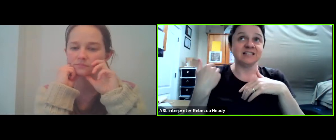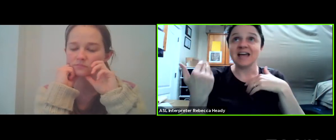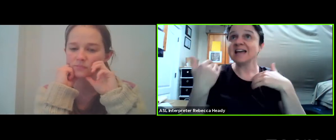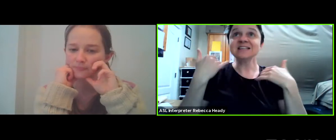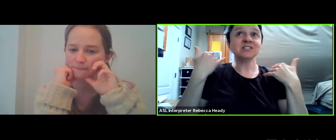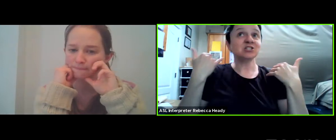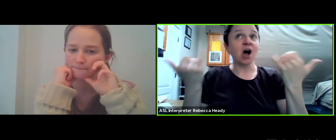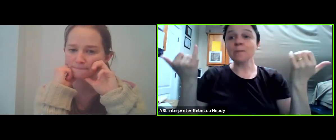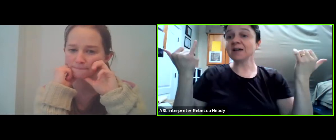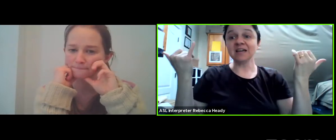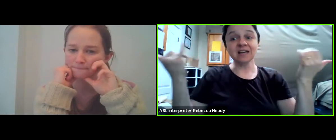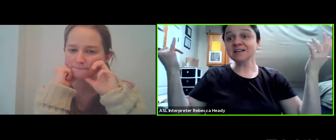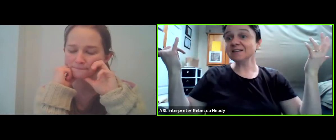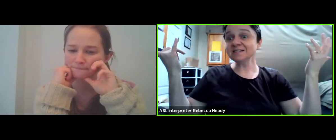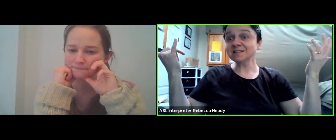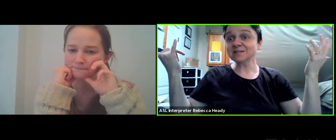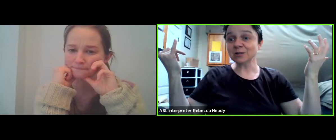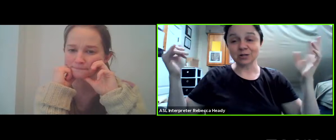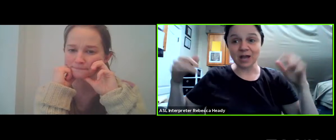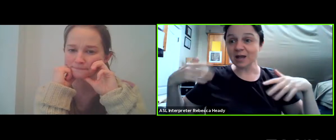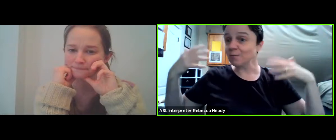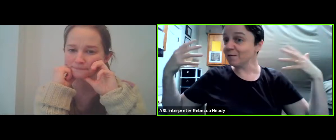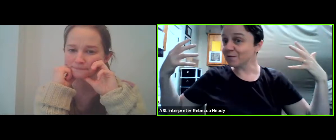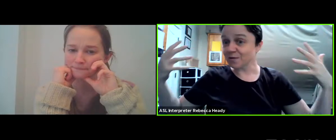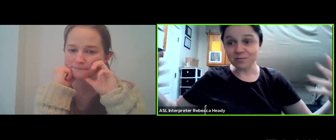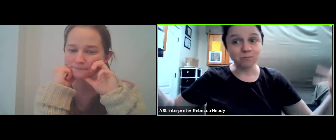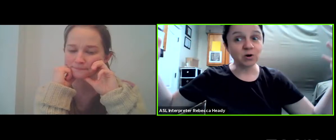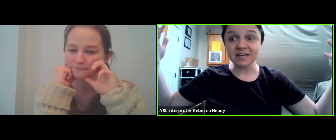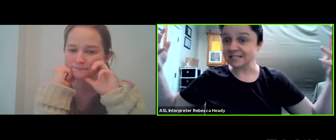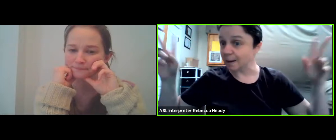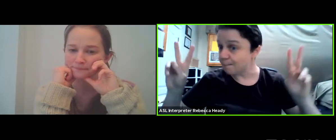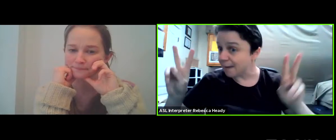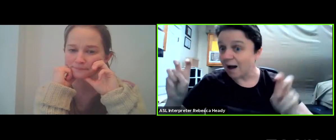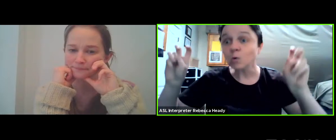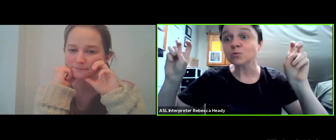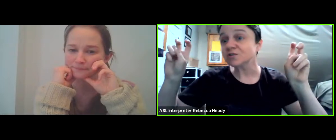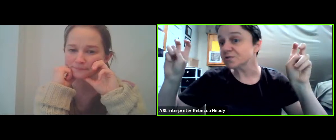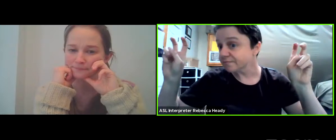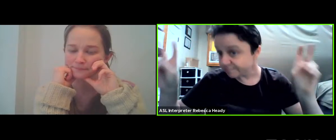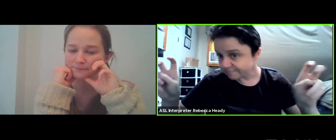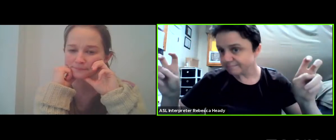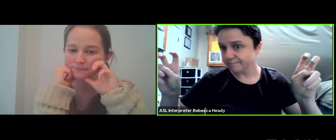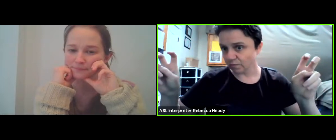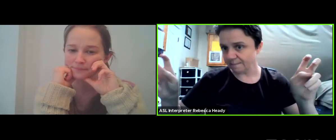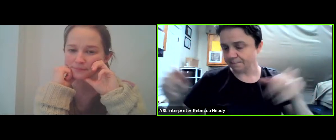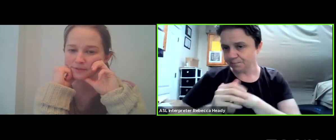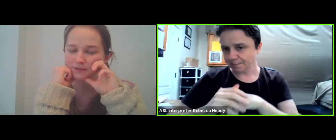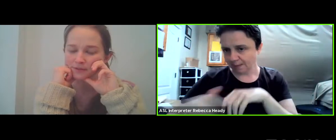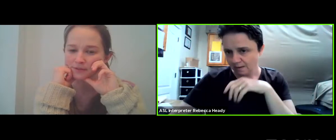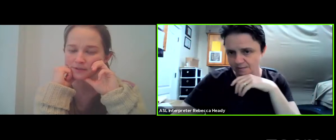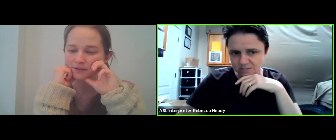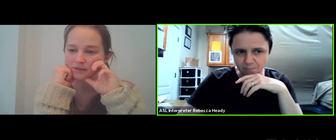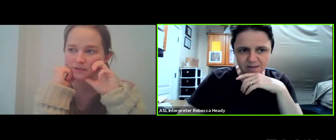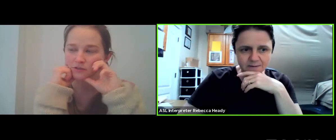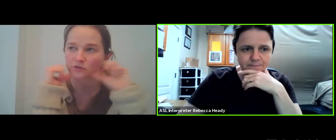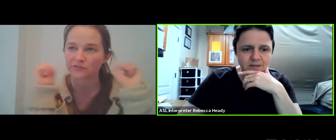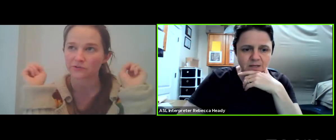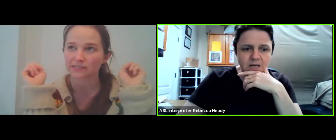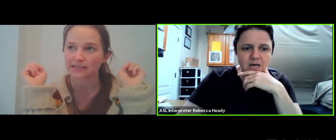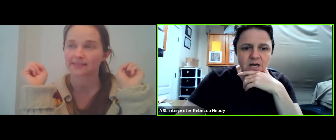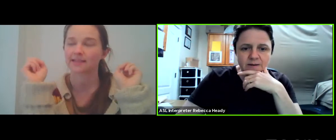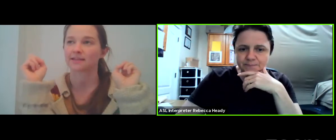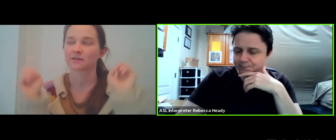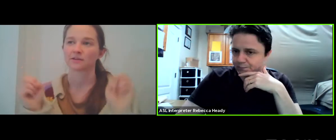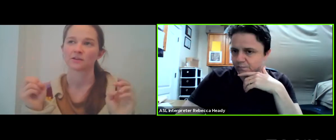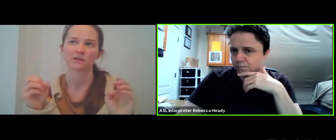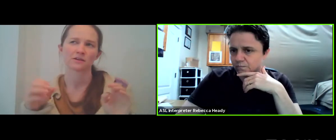So today's topic is, the name of the book is about, right? The topic. So if you